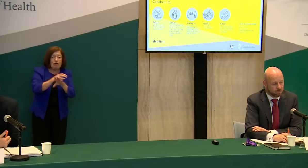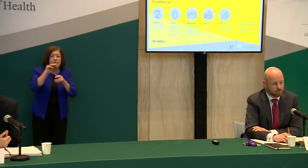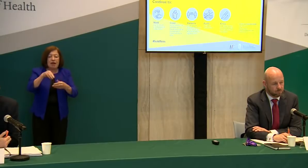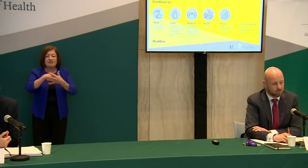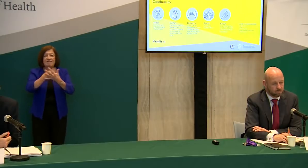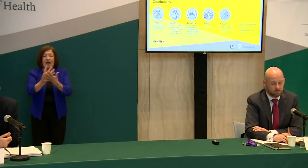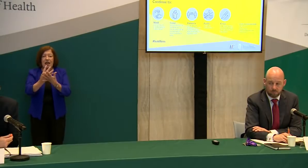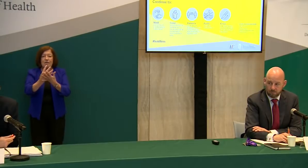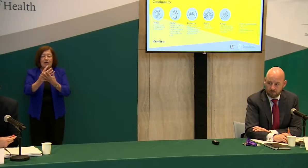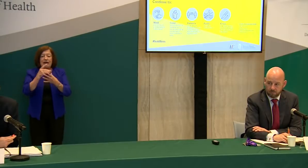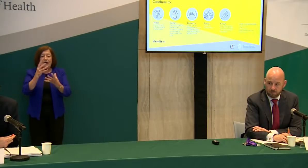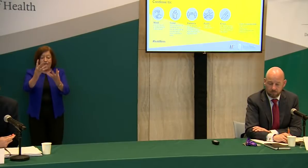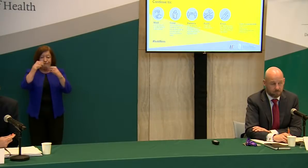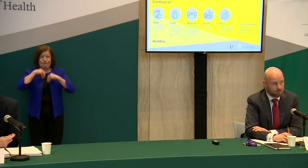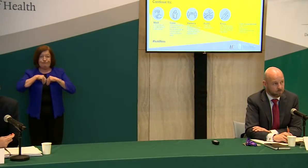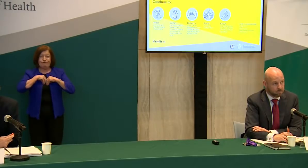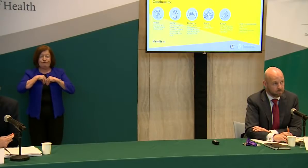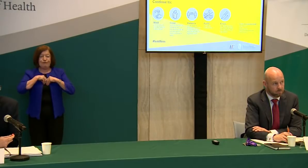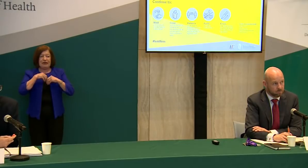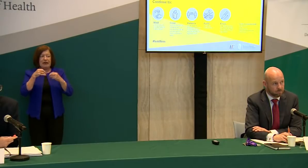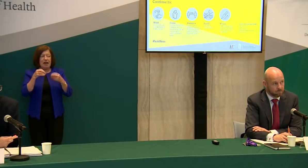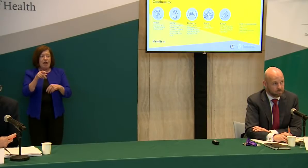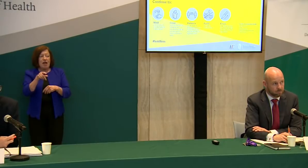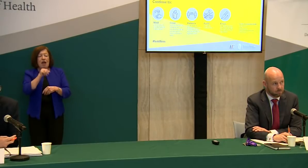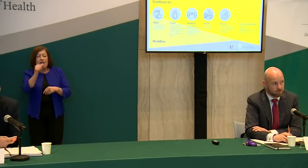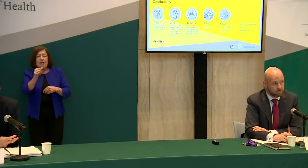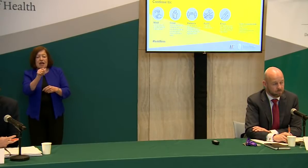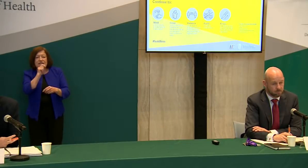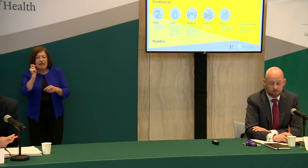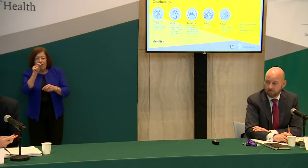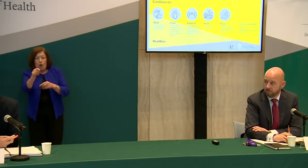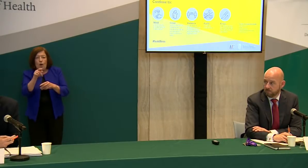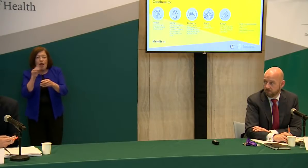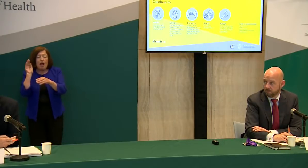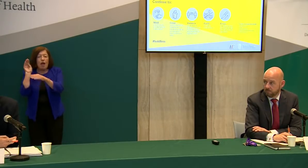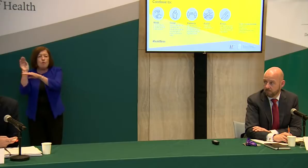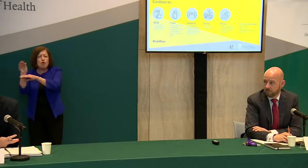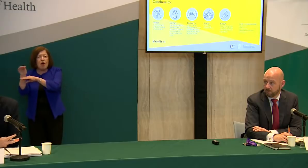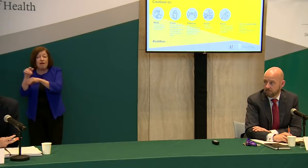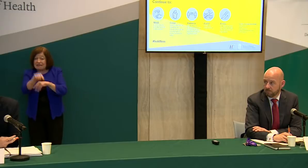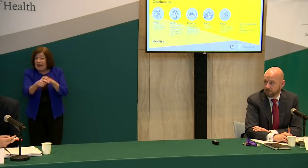conditions, not identifying that they've travelled abroad, and others. Is that an issue?